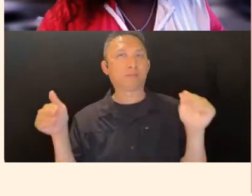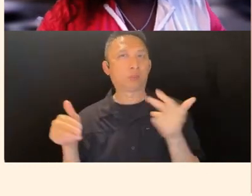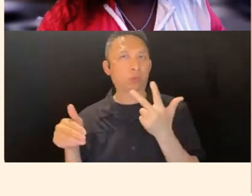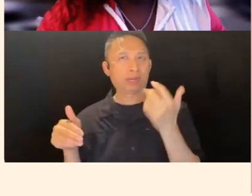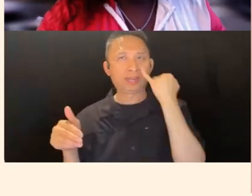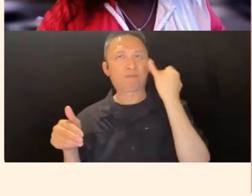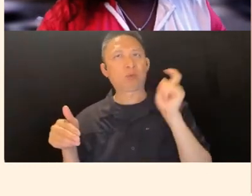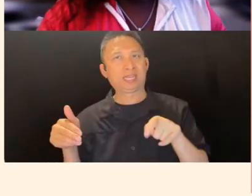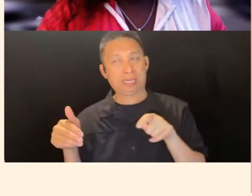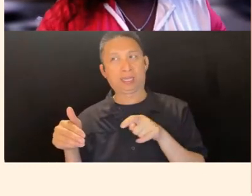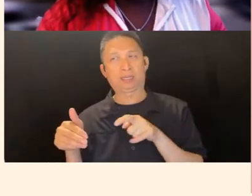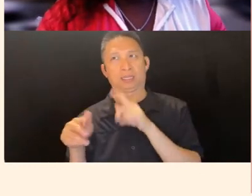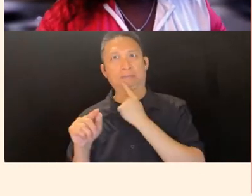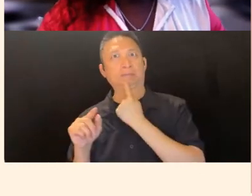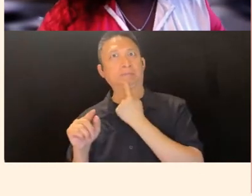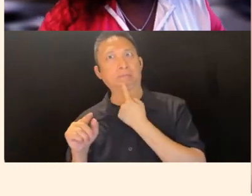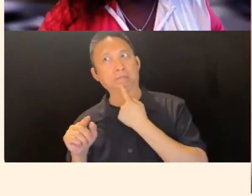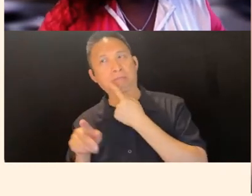be.